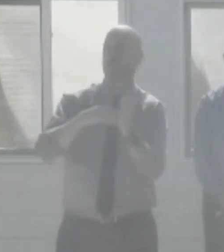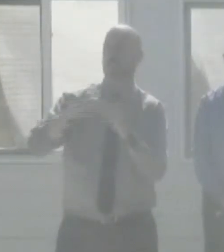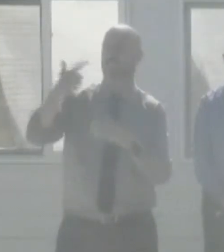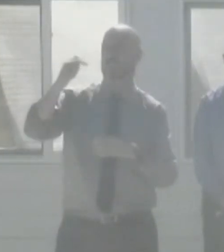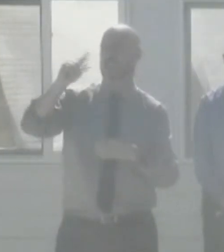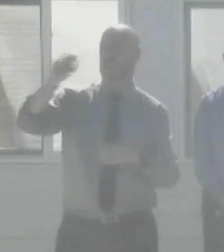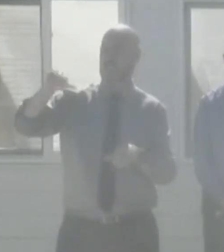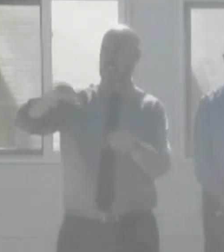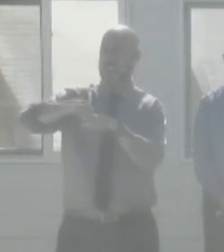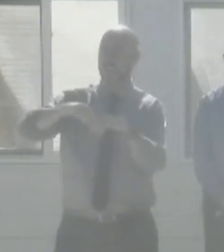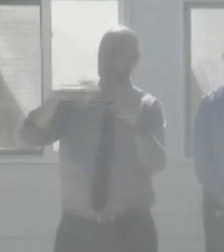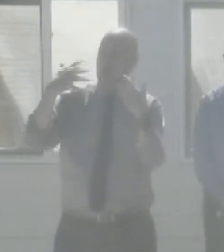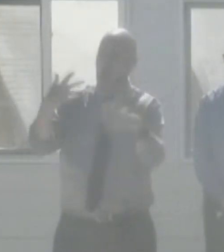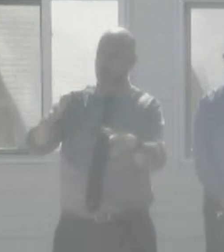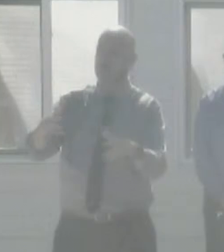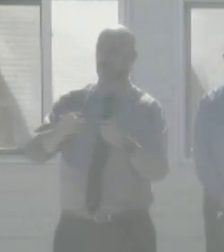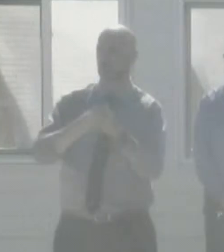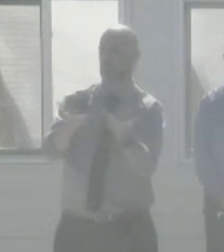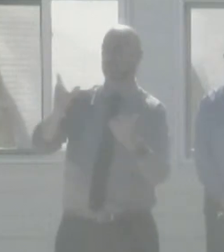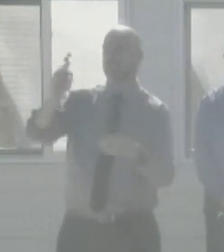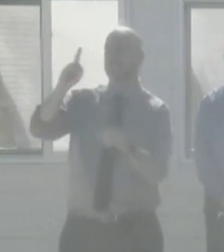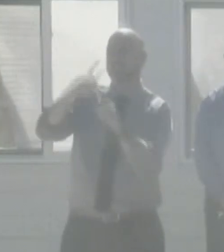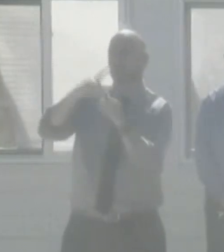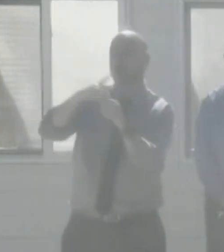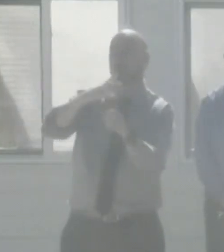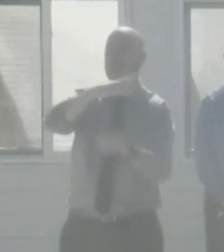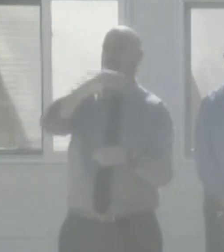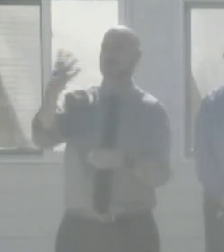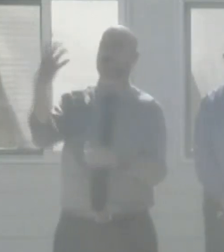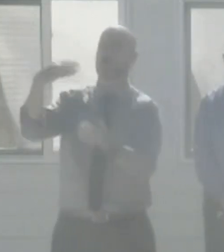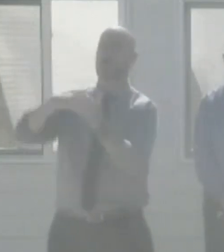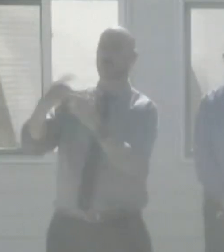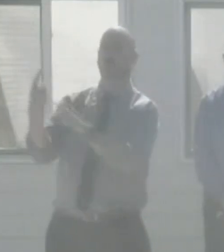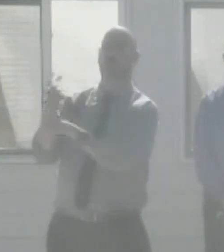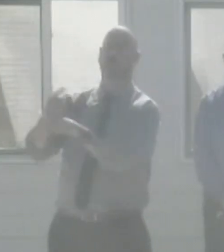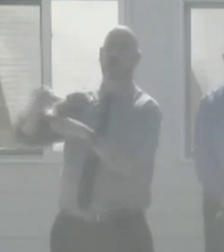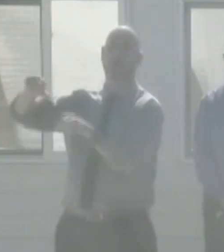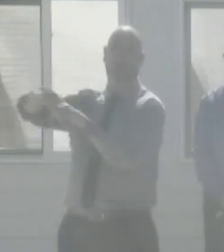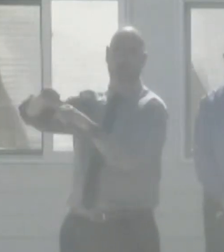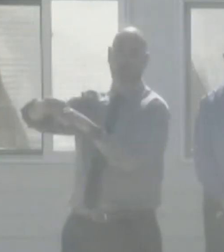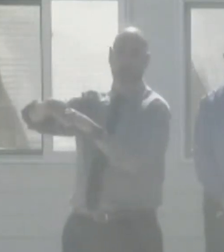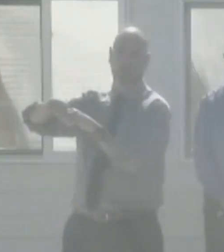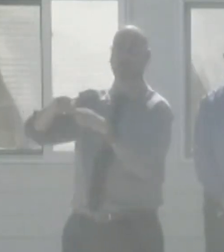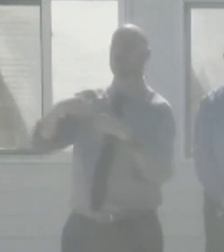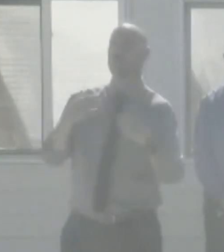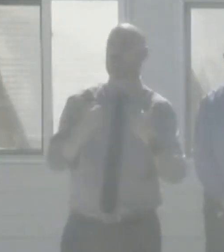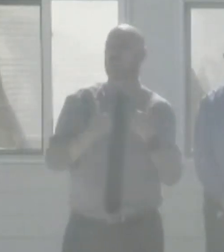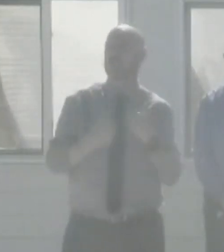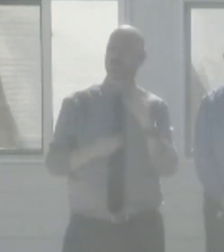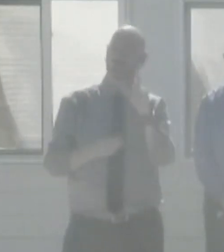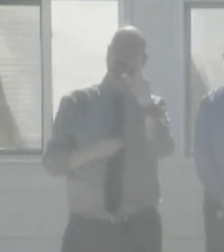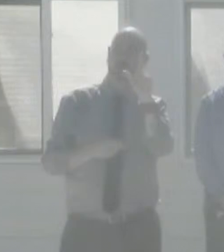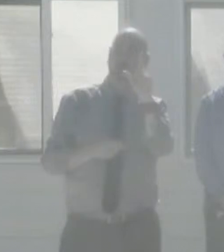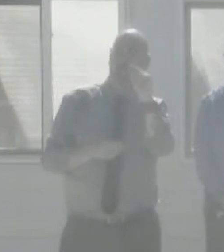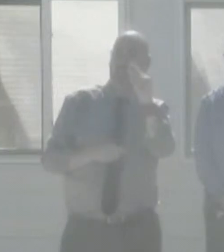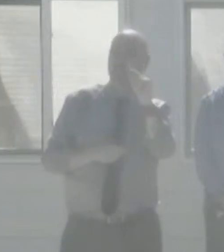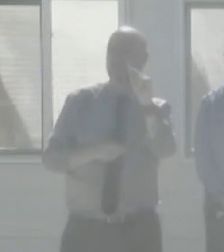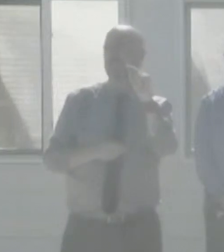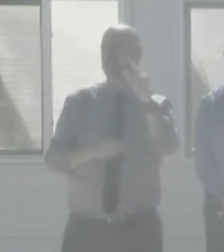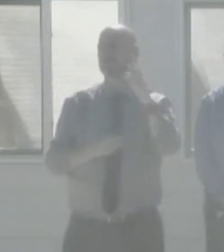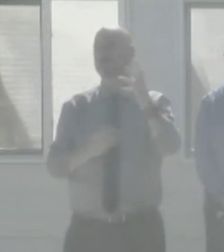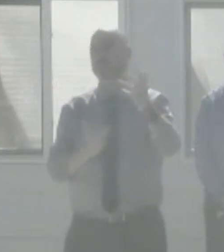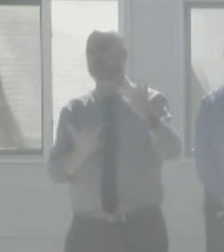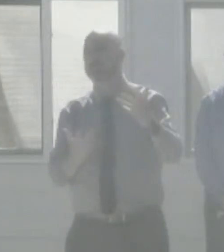unleaded, 5 helicopters, additional Starlinks, 20 diesel trash pumps, and additional supplies